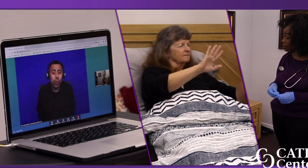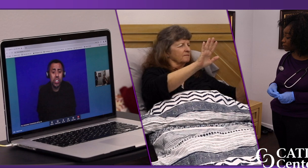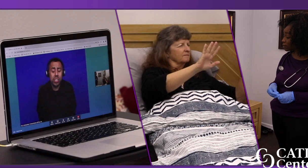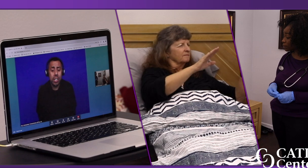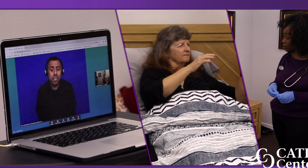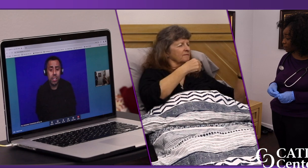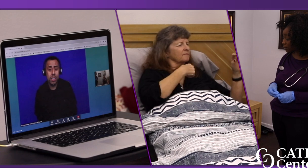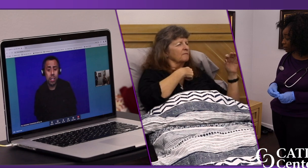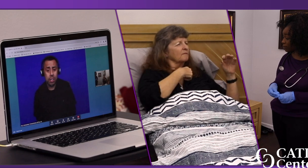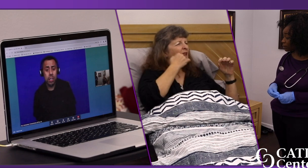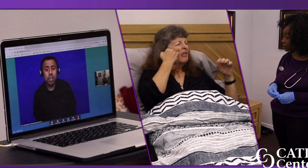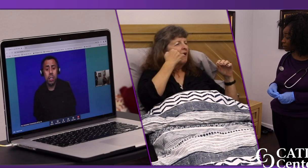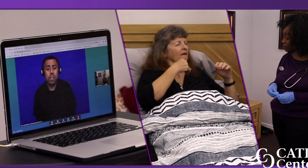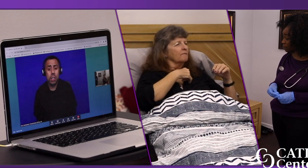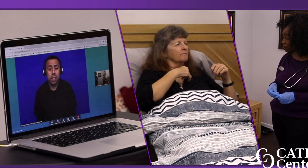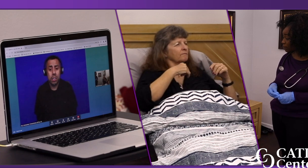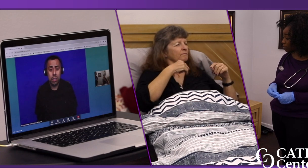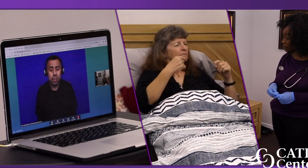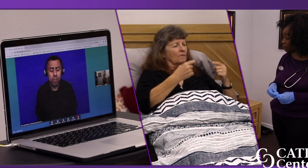Actually, I do have a question, yes.